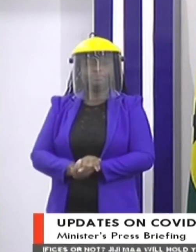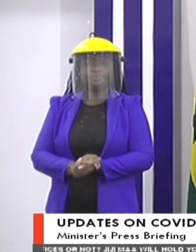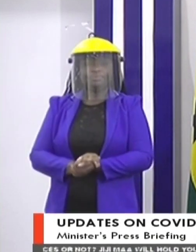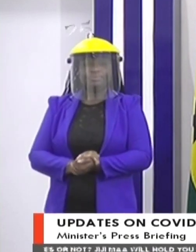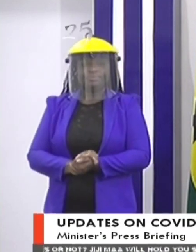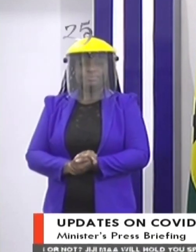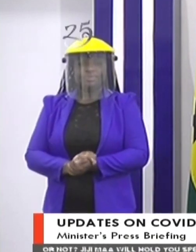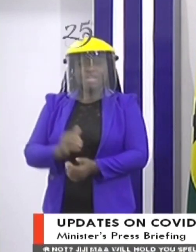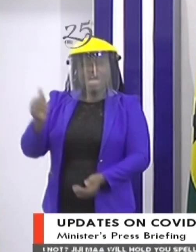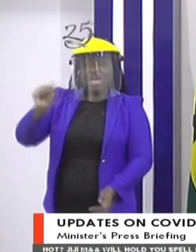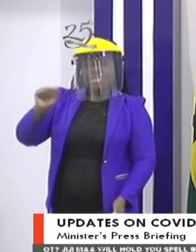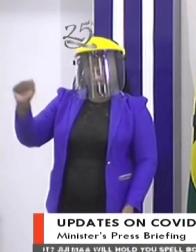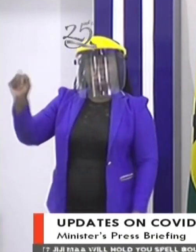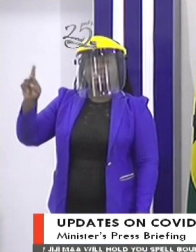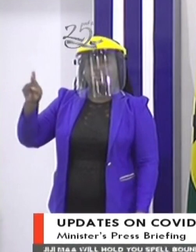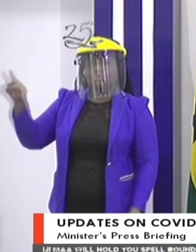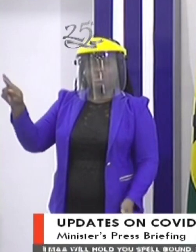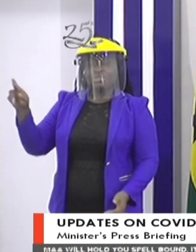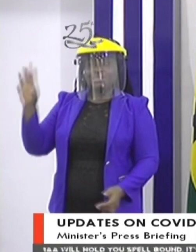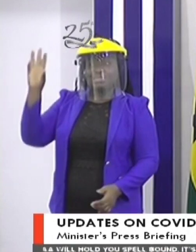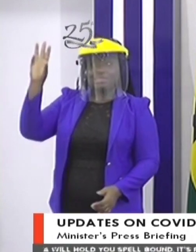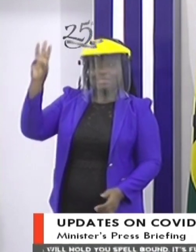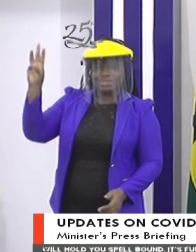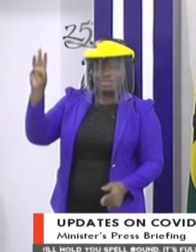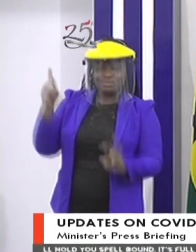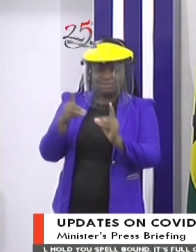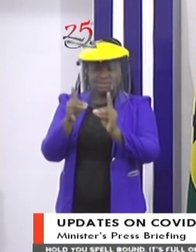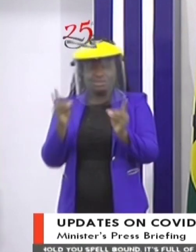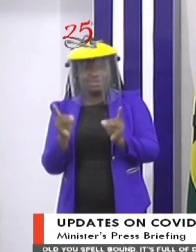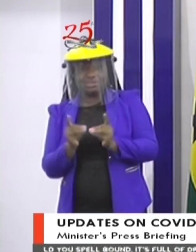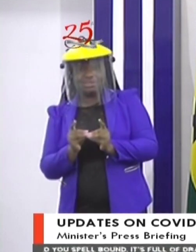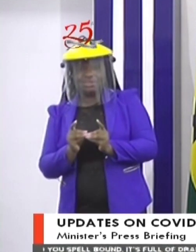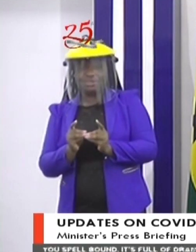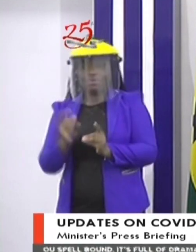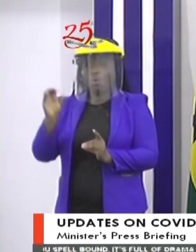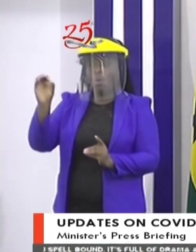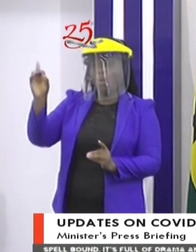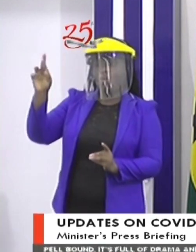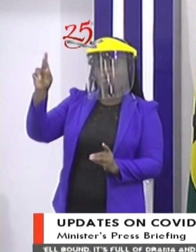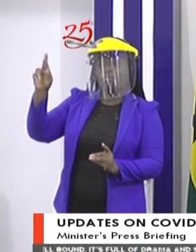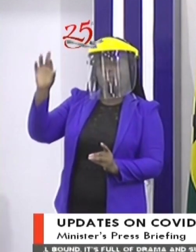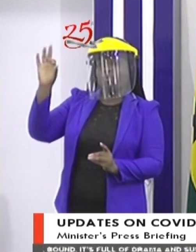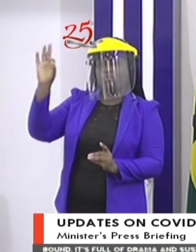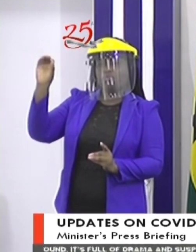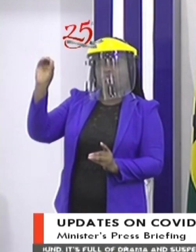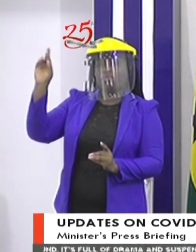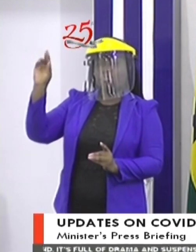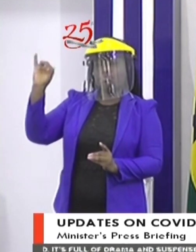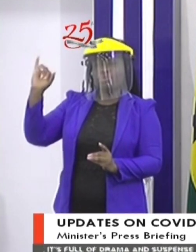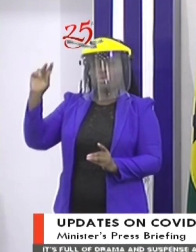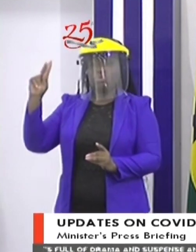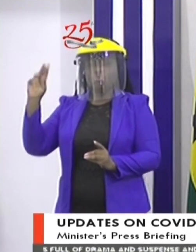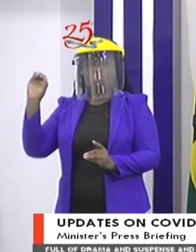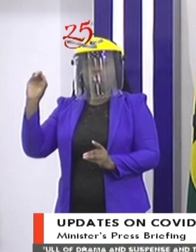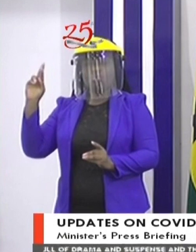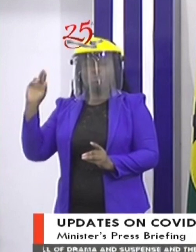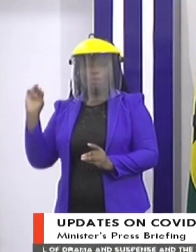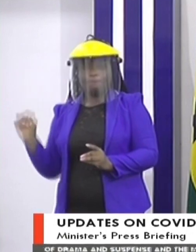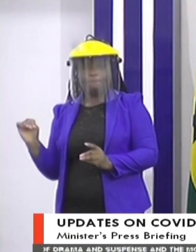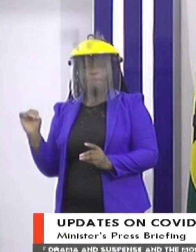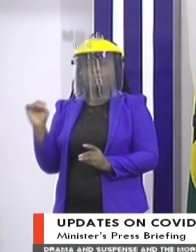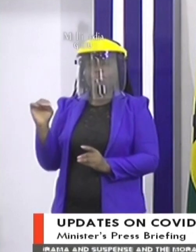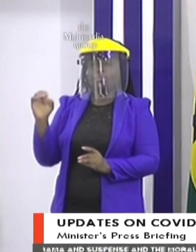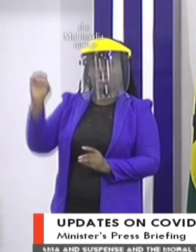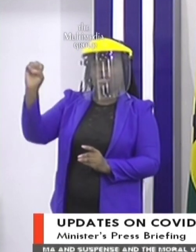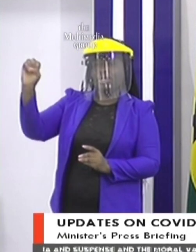Shanto region reported cases from 6 districts, Forikrom 1, Kumasi 4, Kumasi Metro, Ejoso